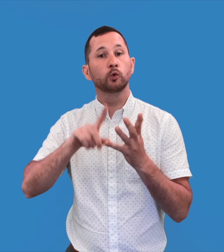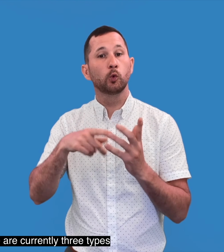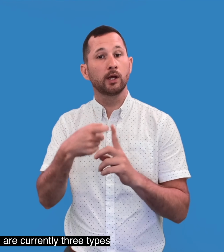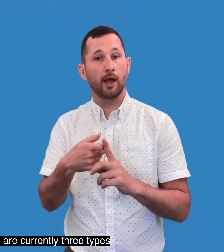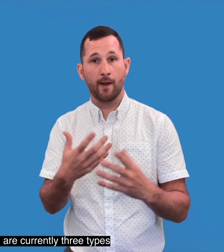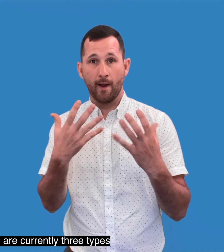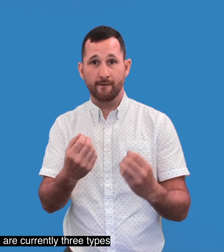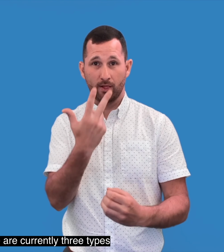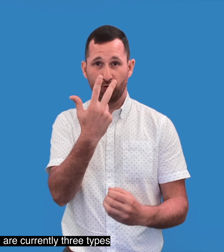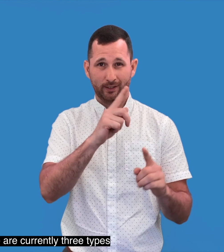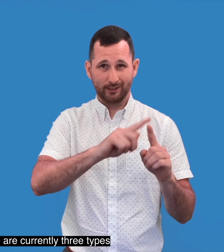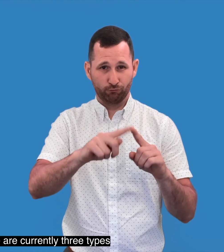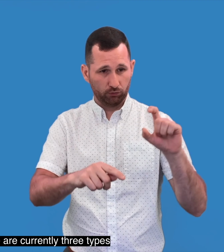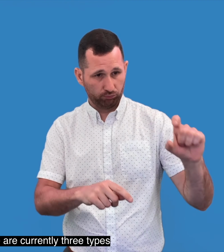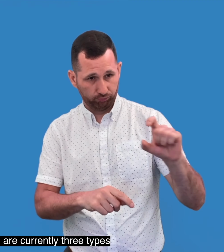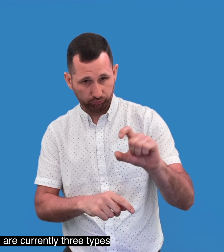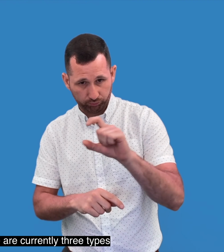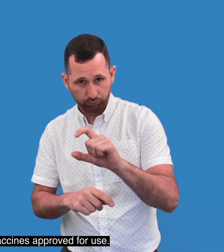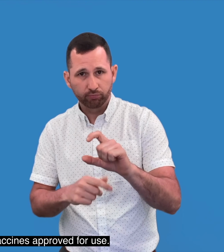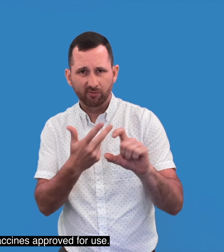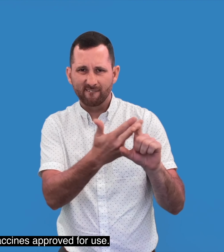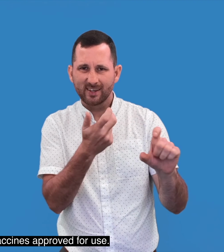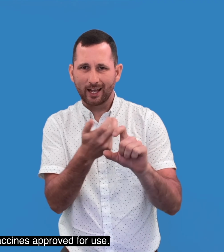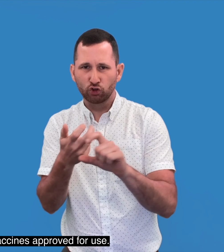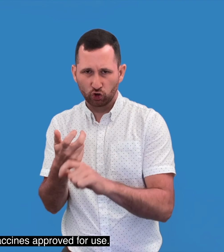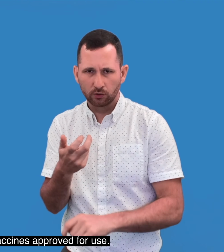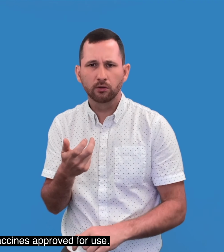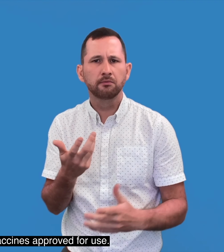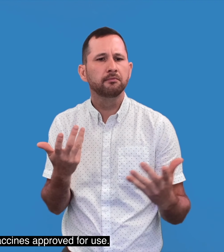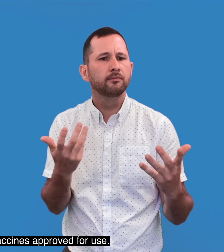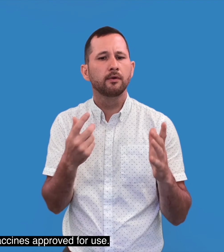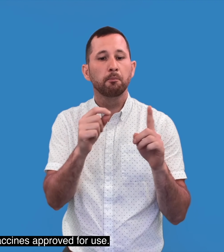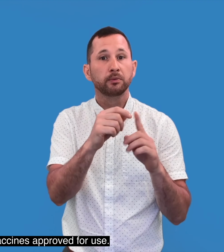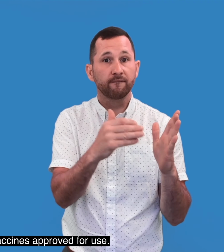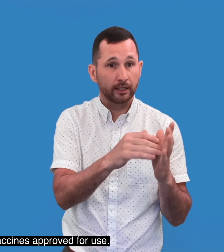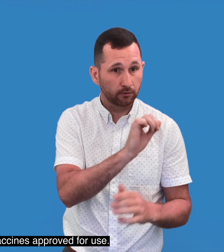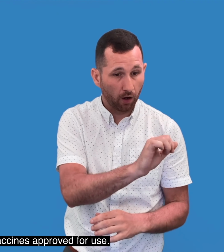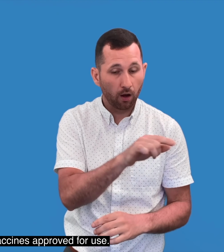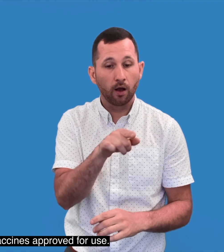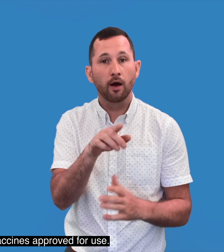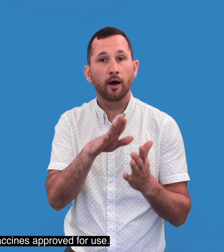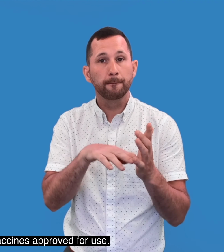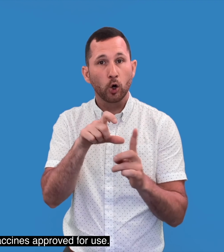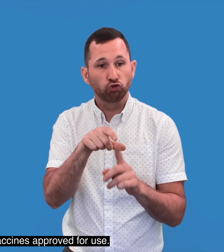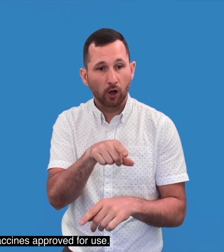In the UK, there are currently 3 types of COVID-19 vaccines approved for